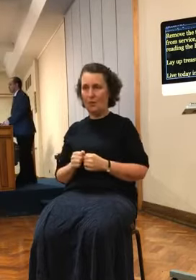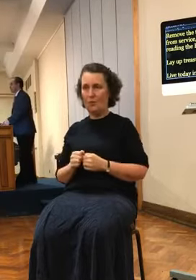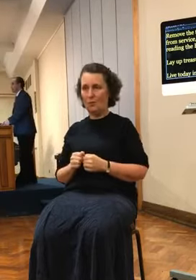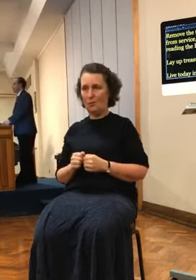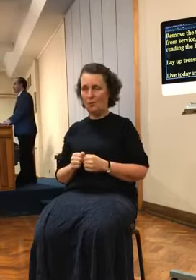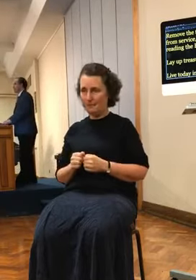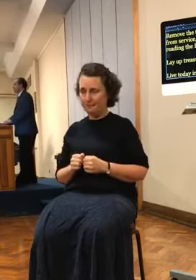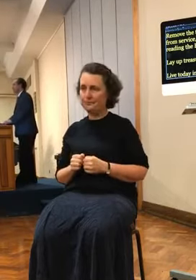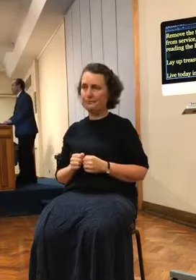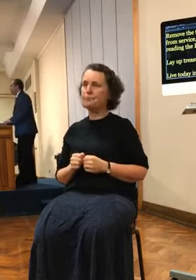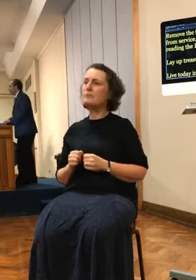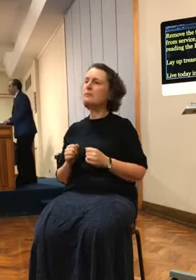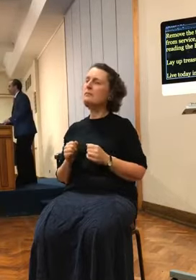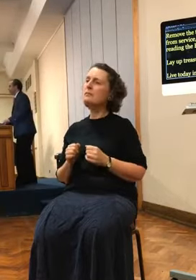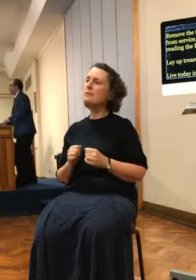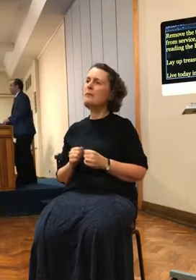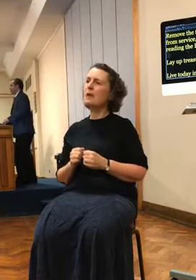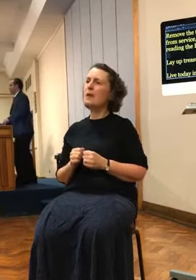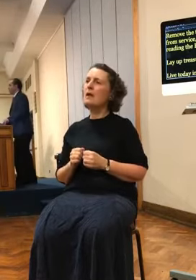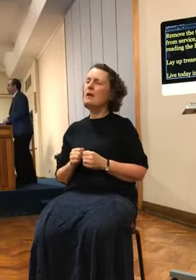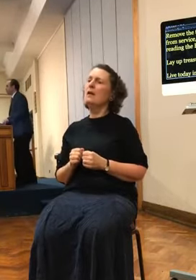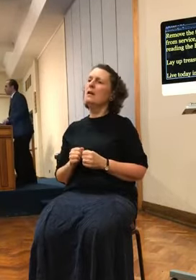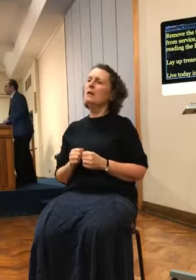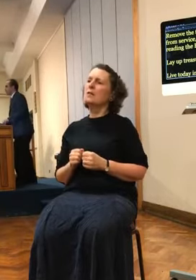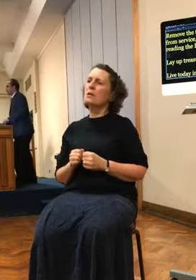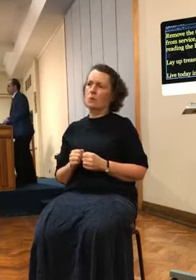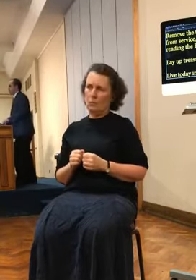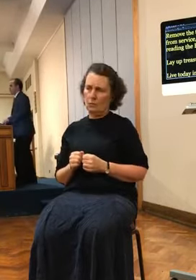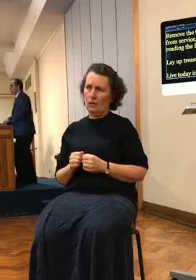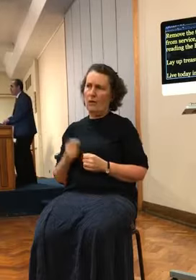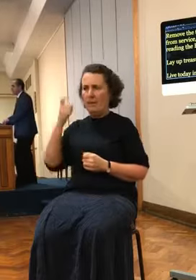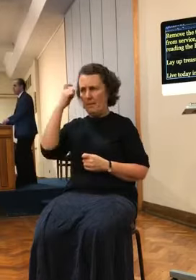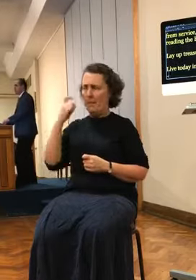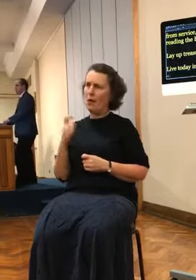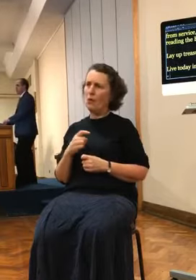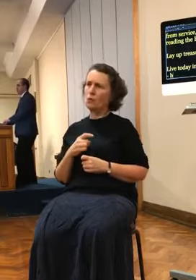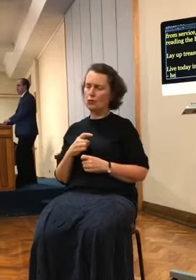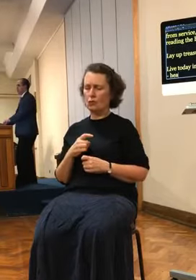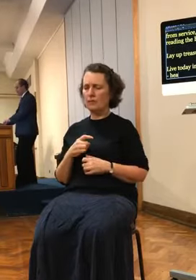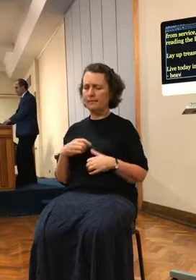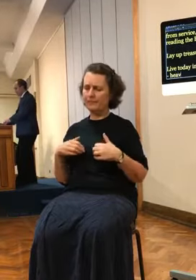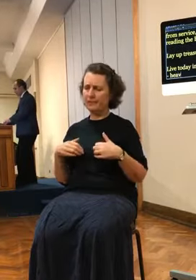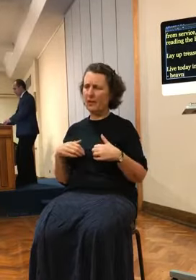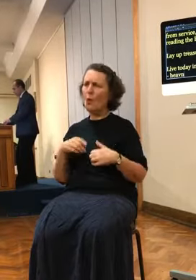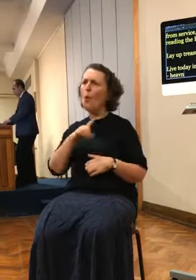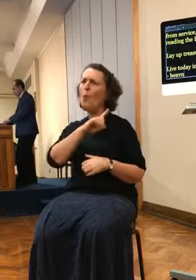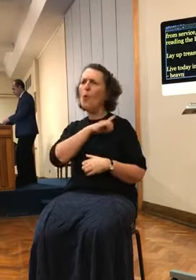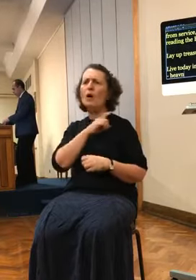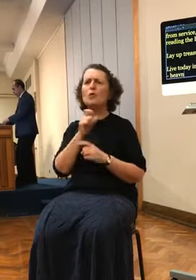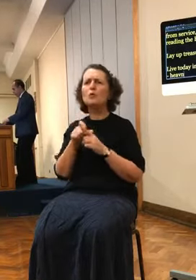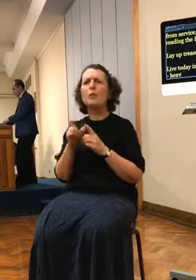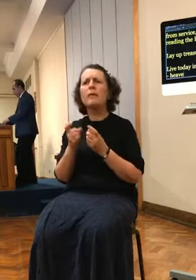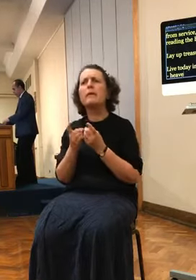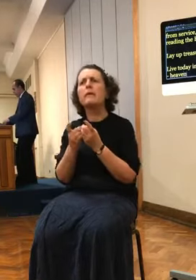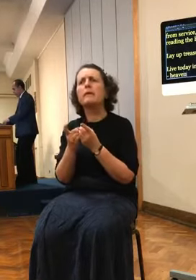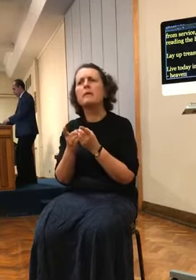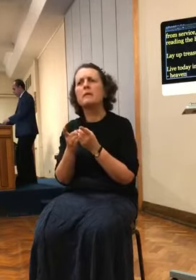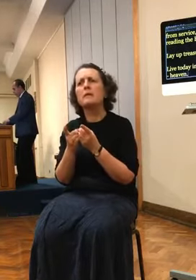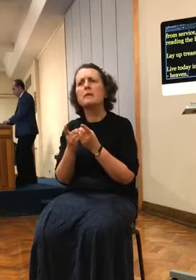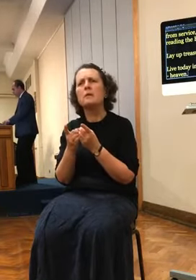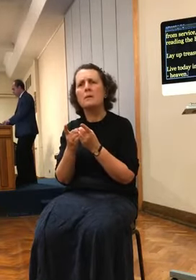motives. Evaluate your actions daily. What you are supposed to do for the